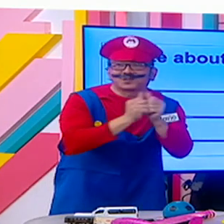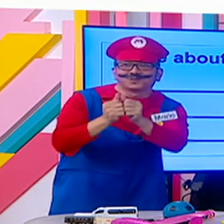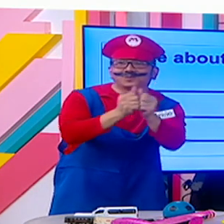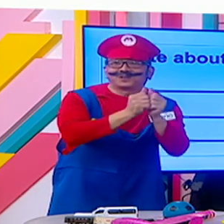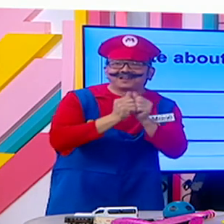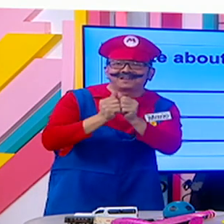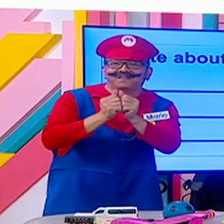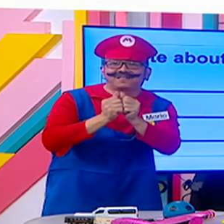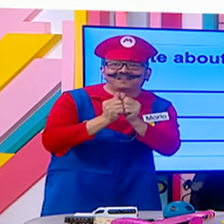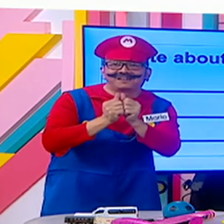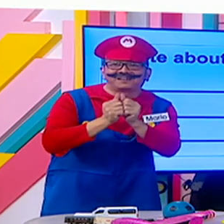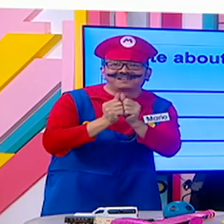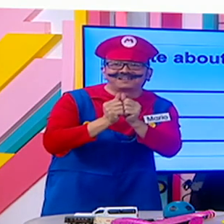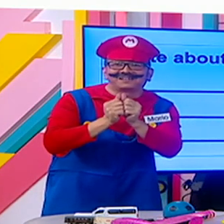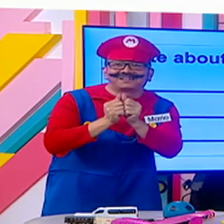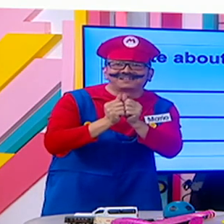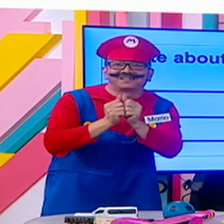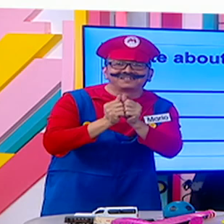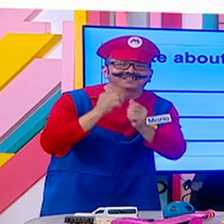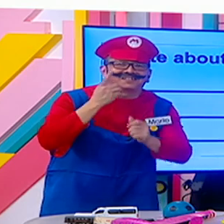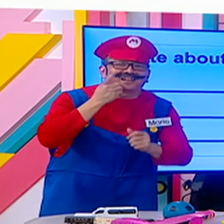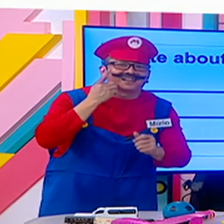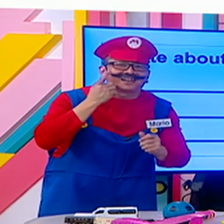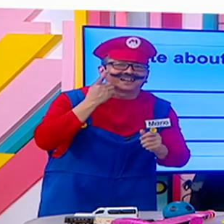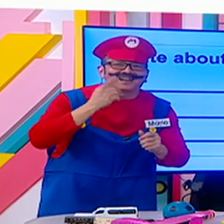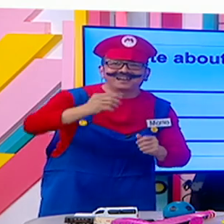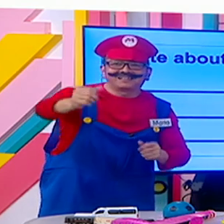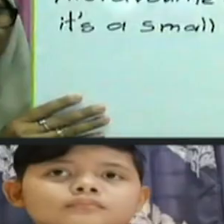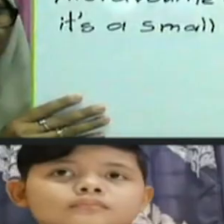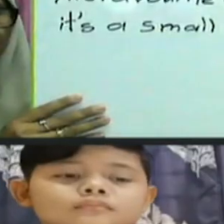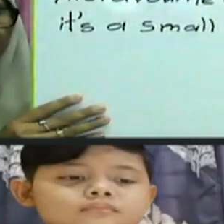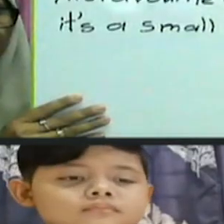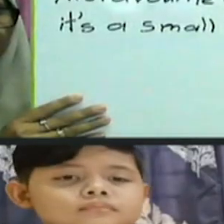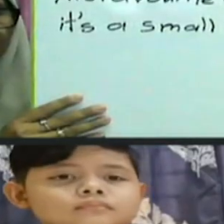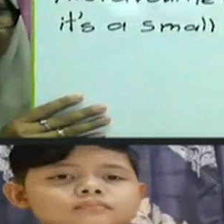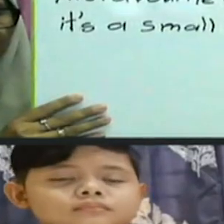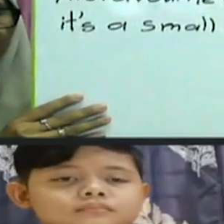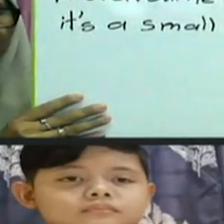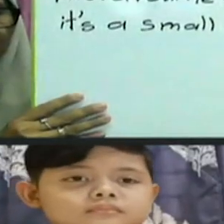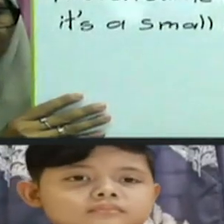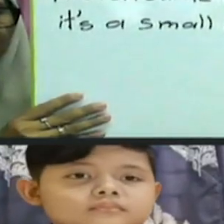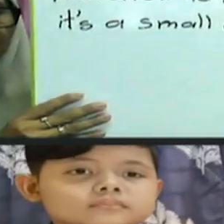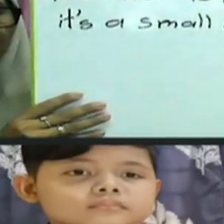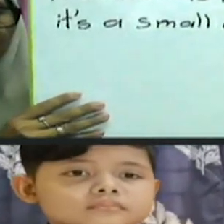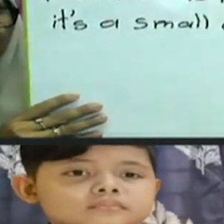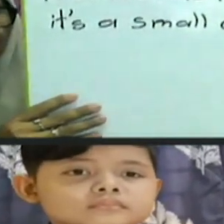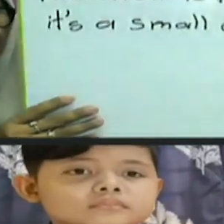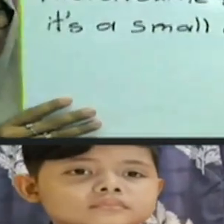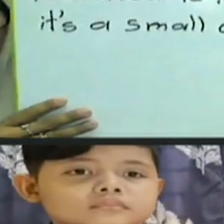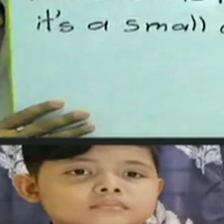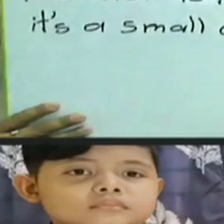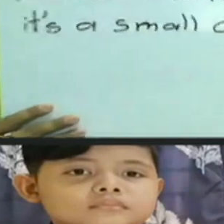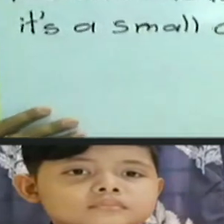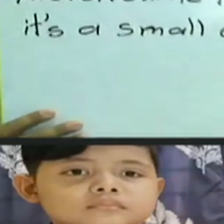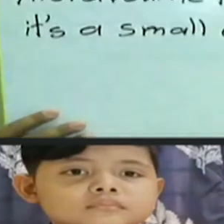answer together. Wow. Dahlia, nice job. But make sure you